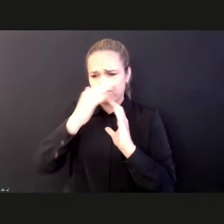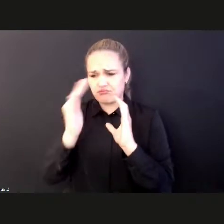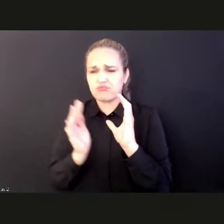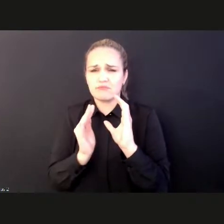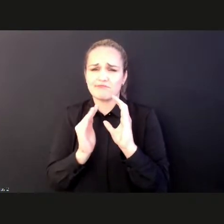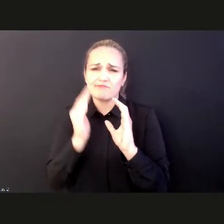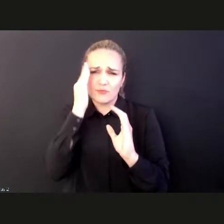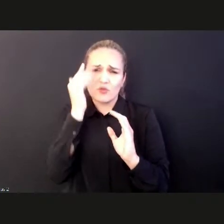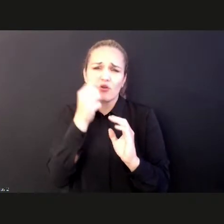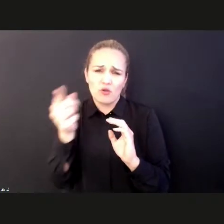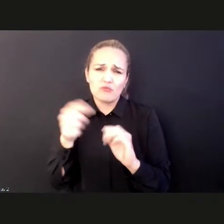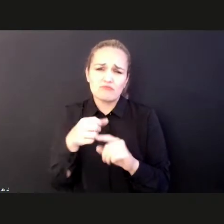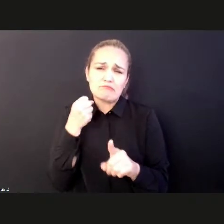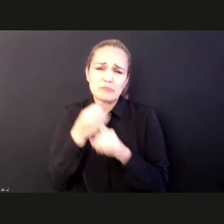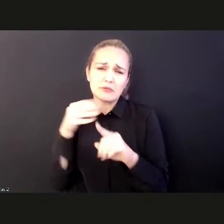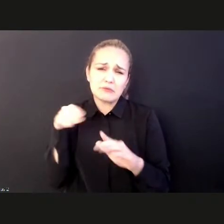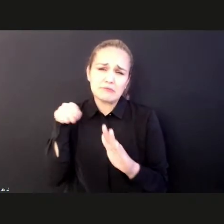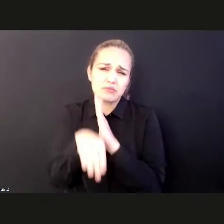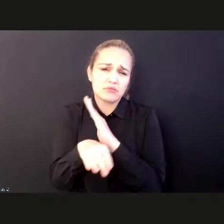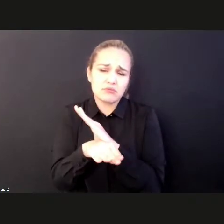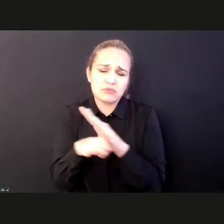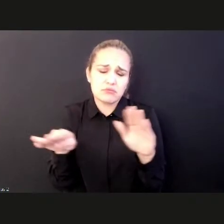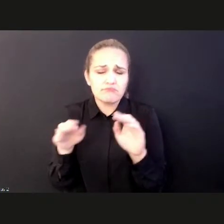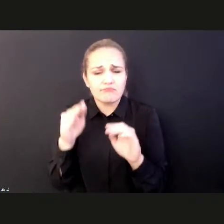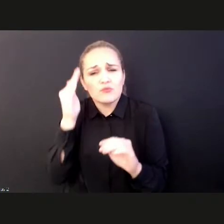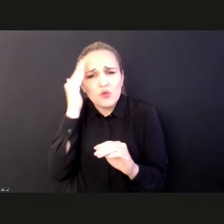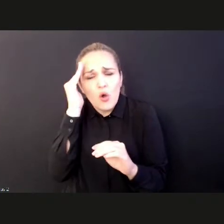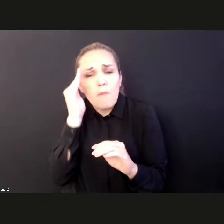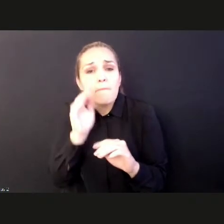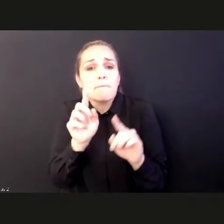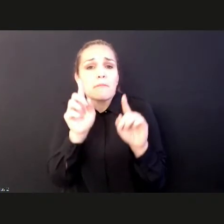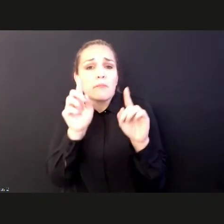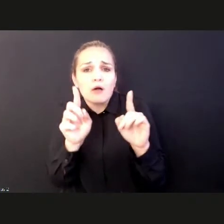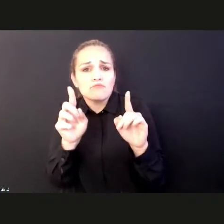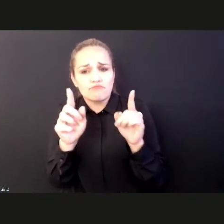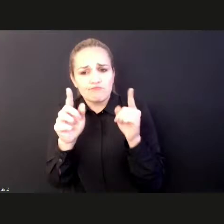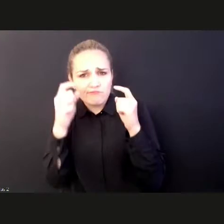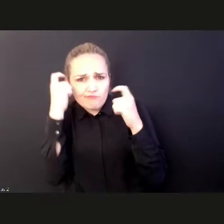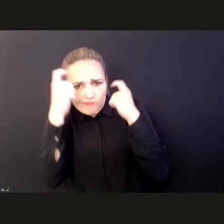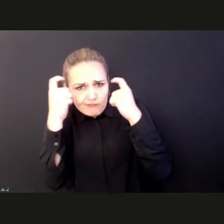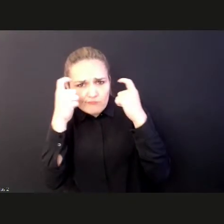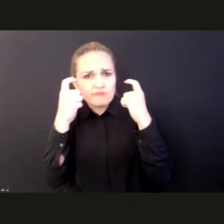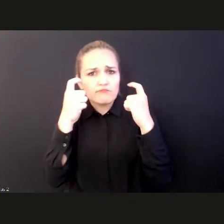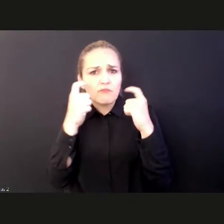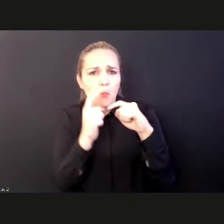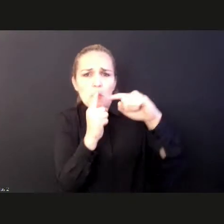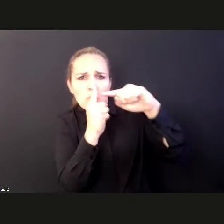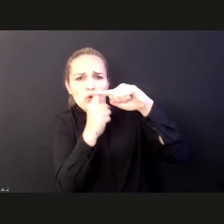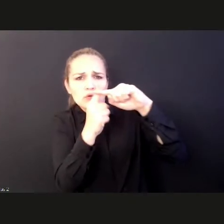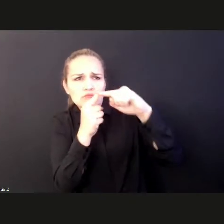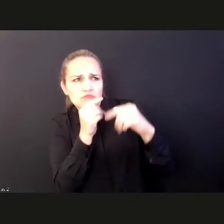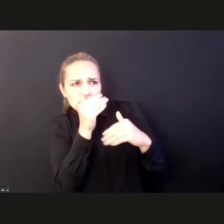well. And then we've heard several very interesting insights on how to increase the